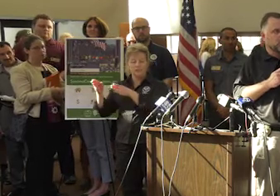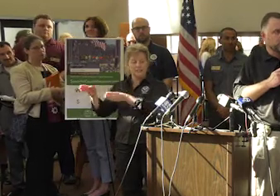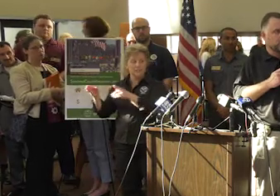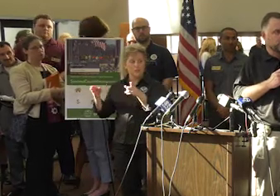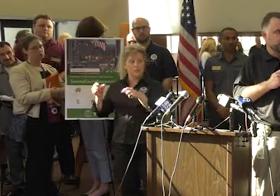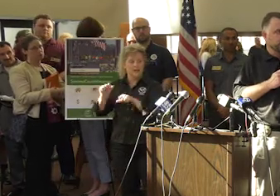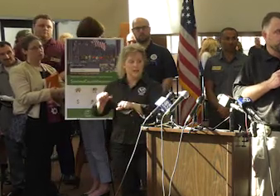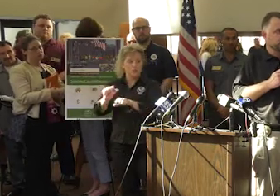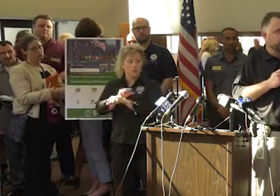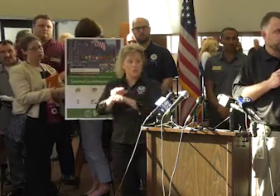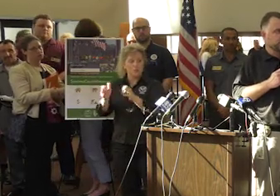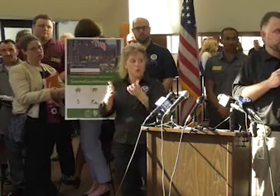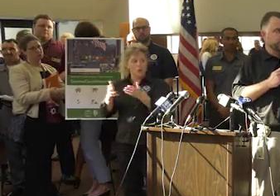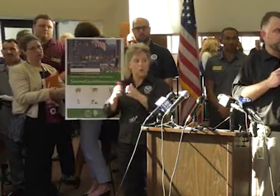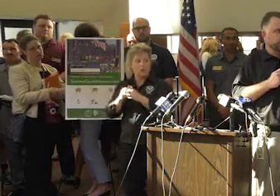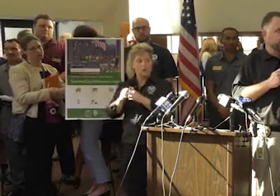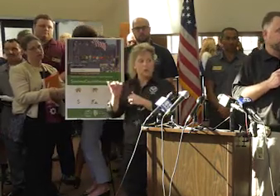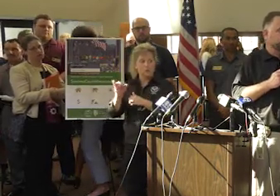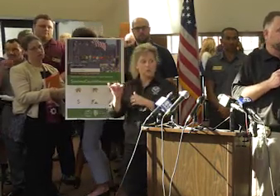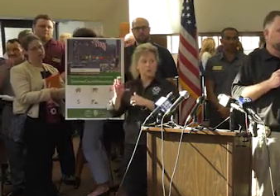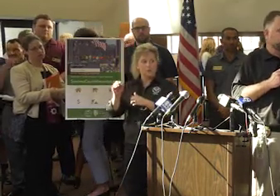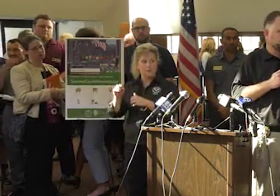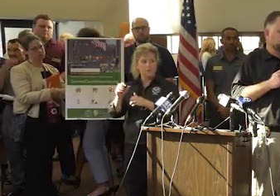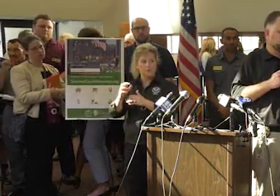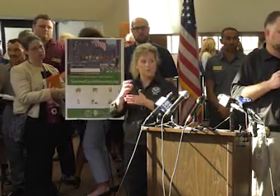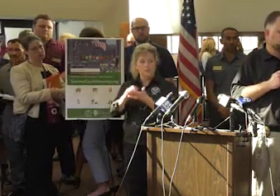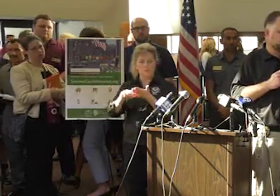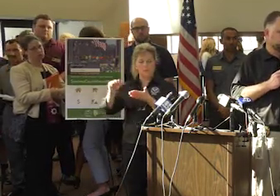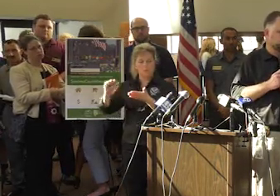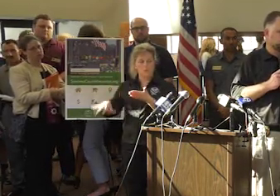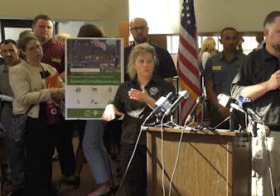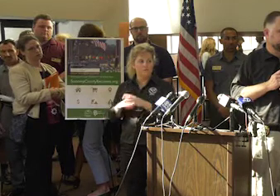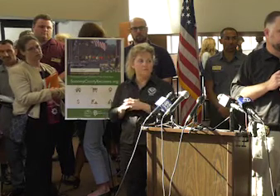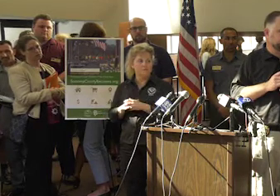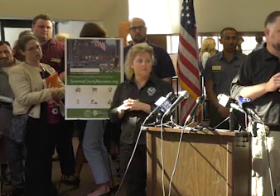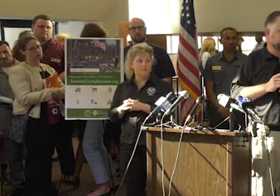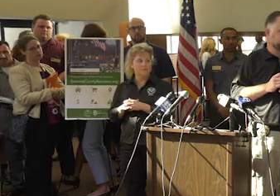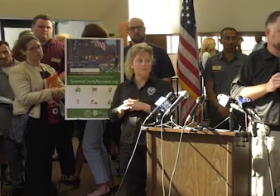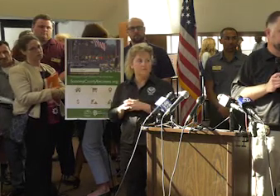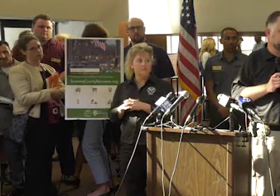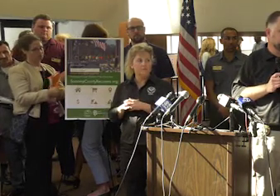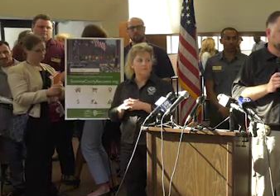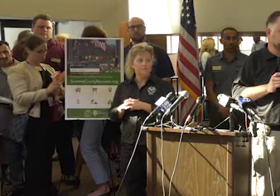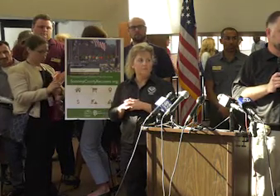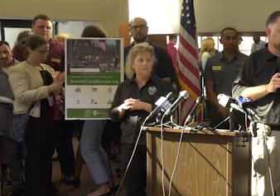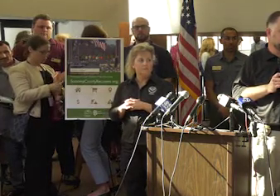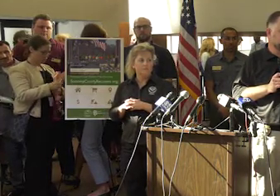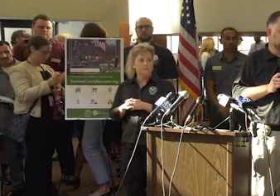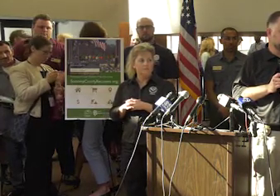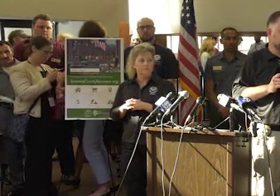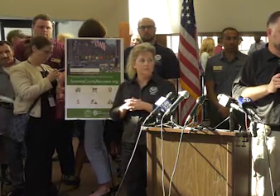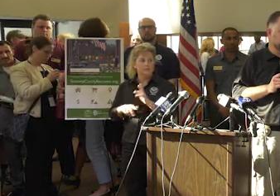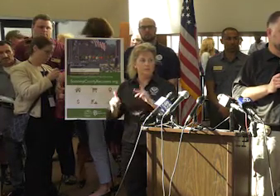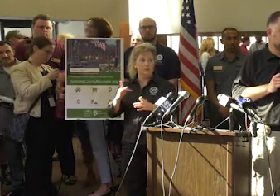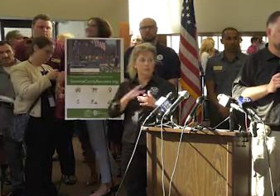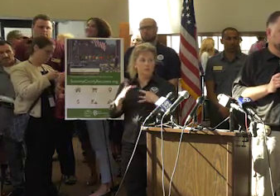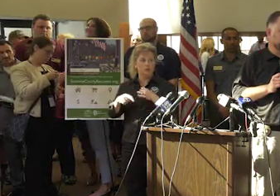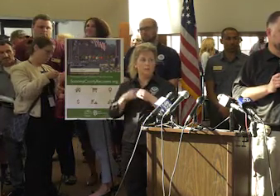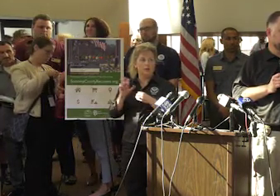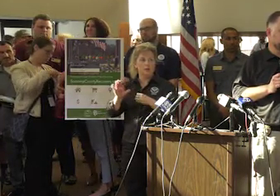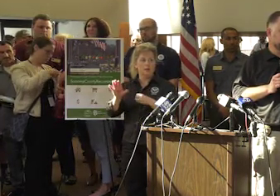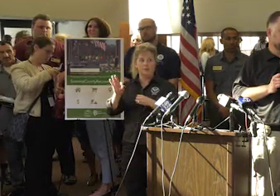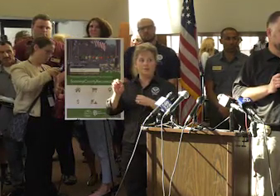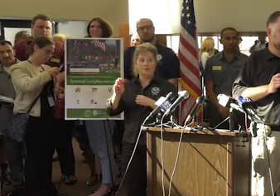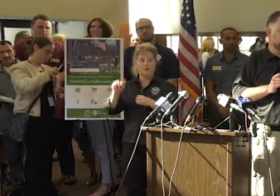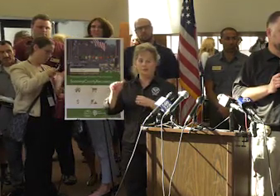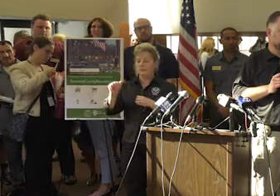you can work with your insurer to get it removed. Okay, and people are concerned about their